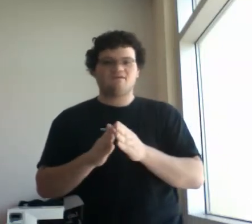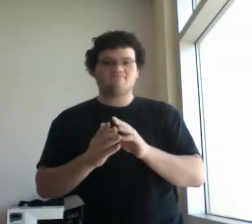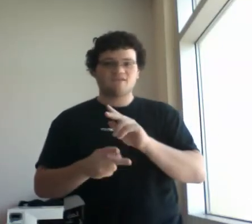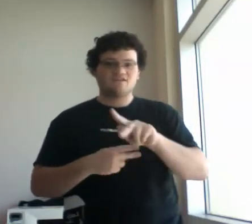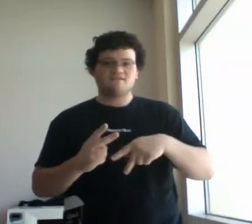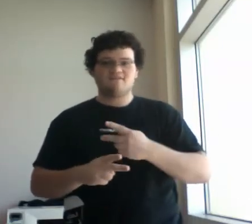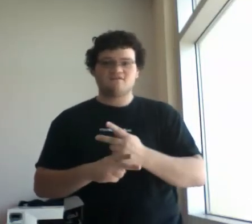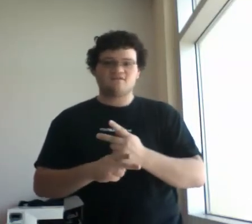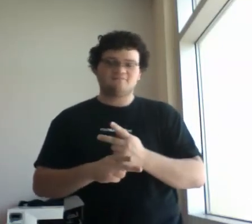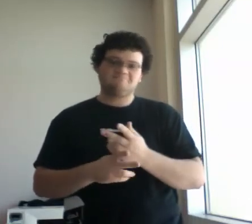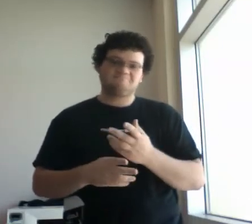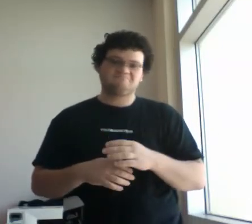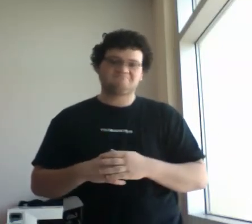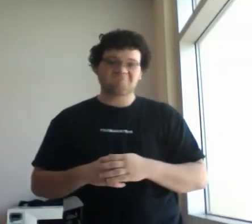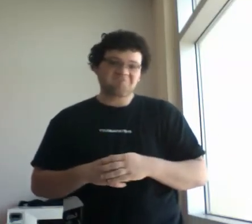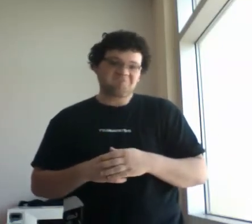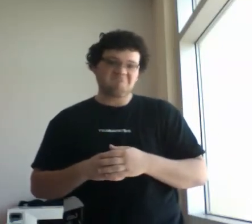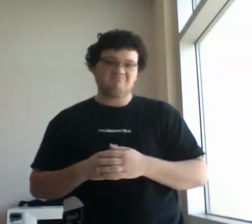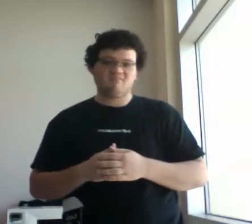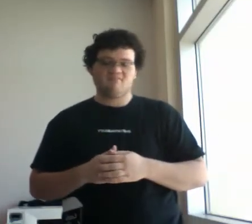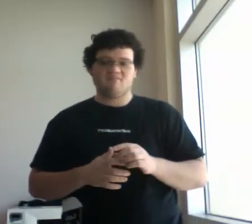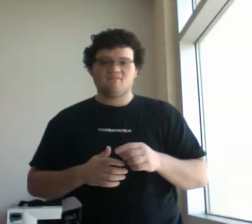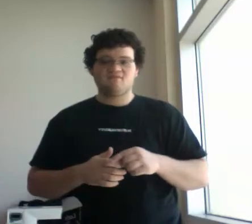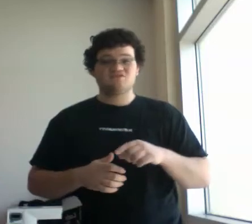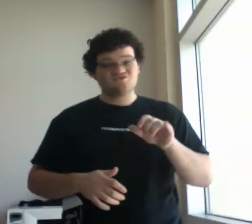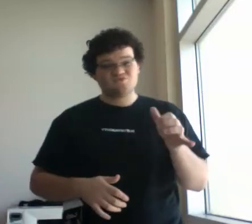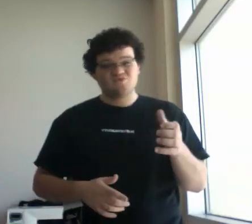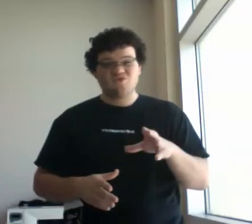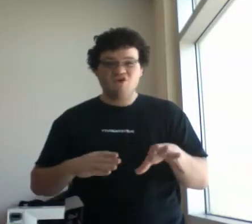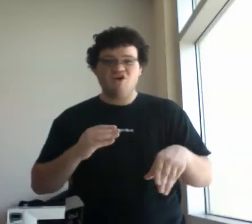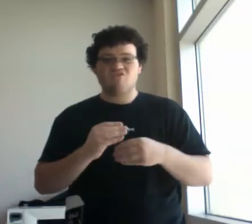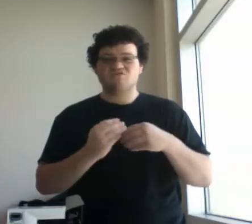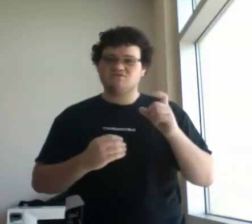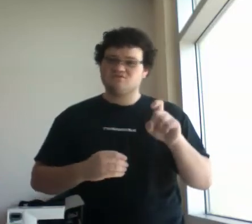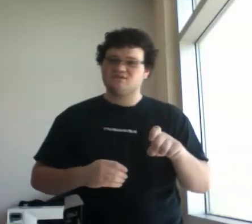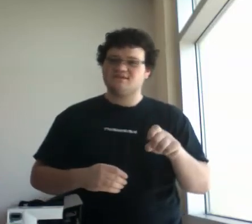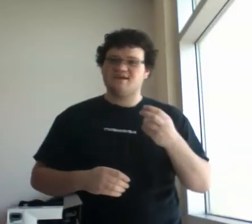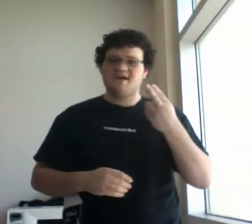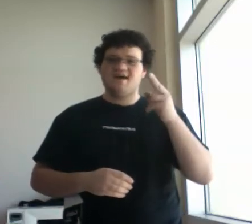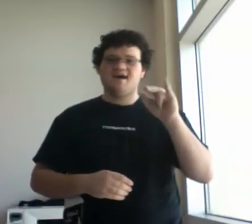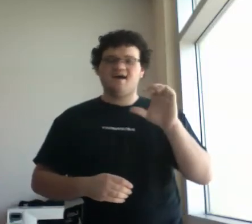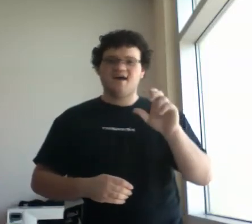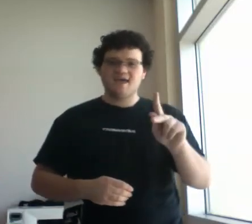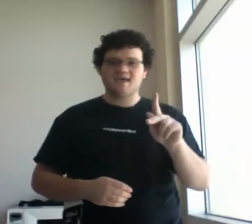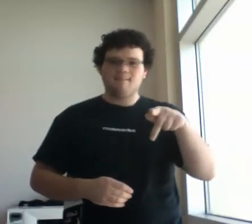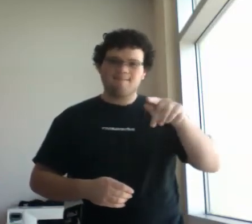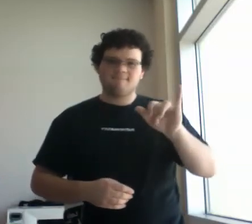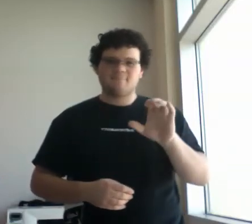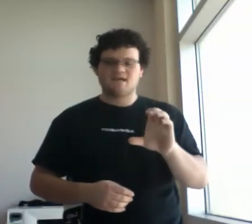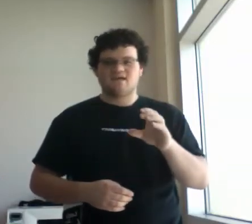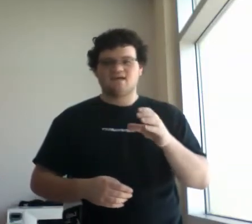acronym stood for. You will also need a HCPCS guide, which is the Healthcare